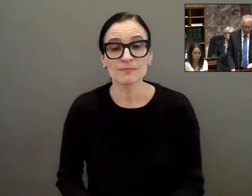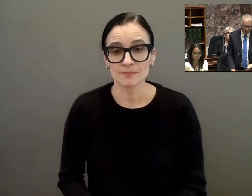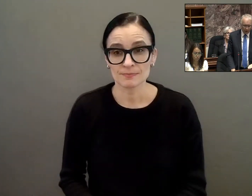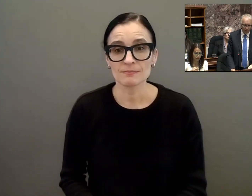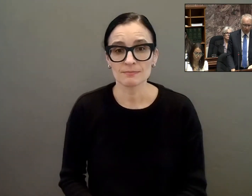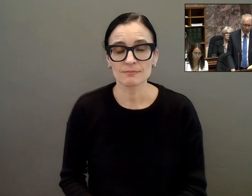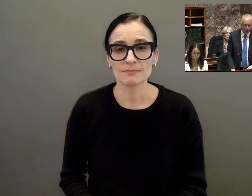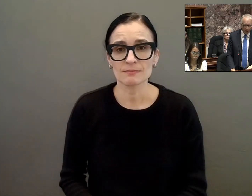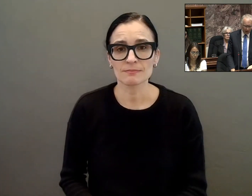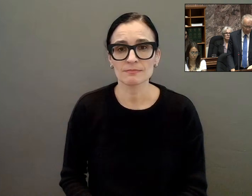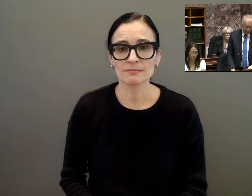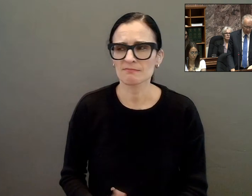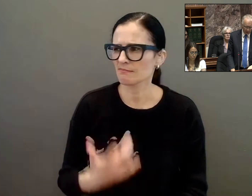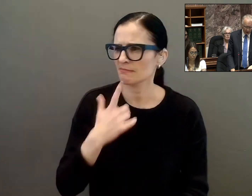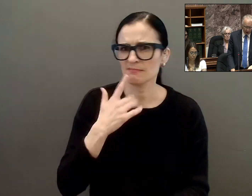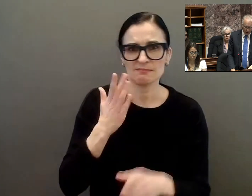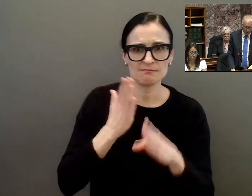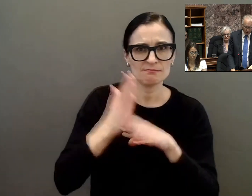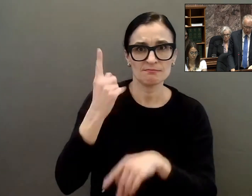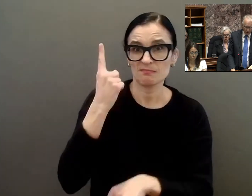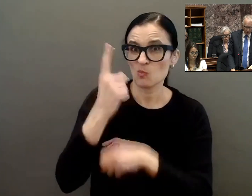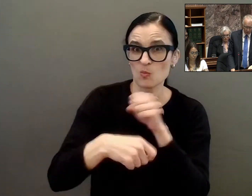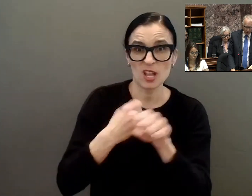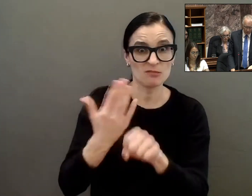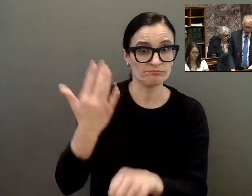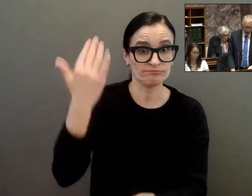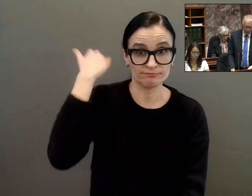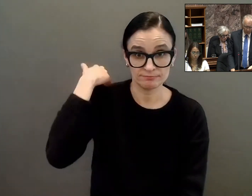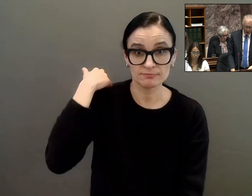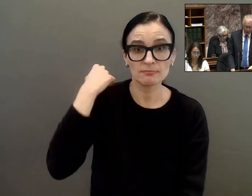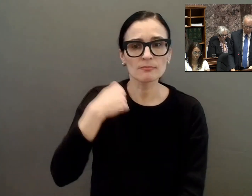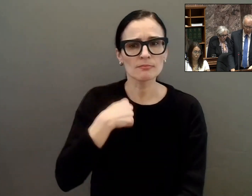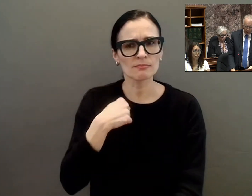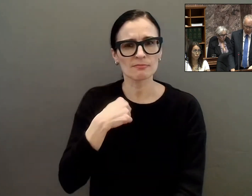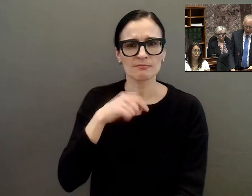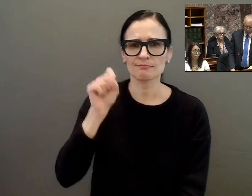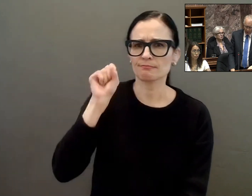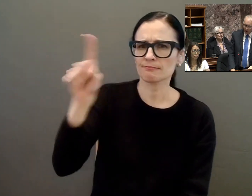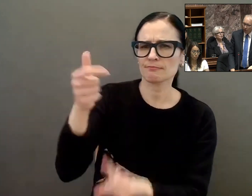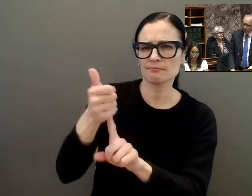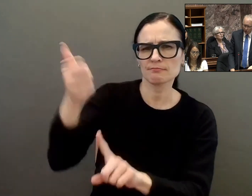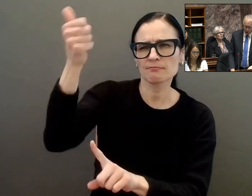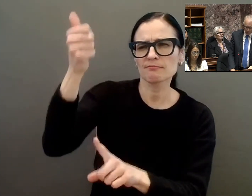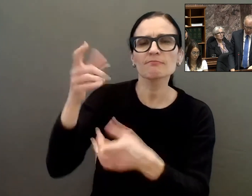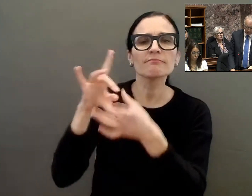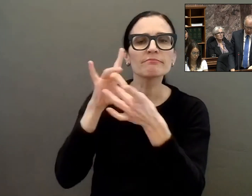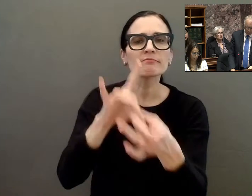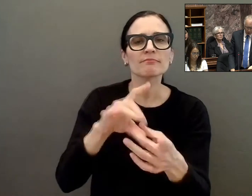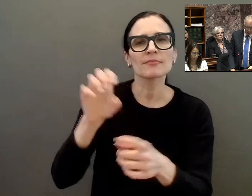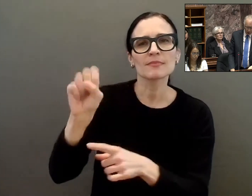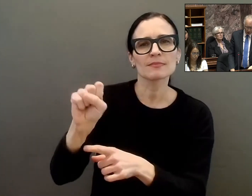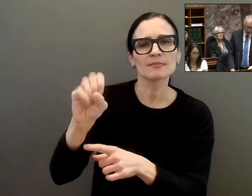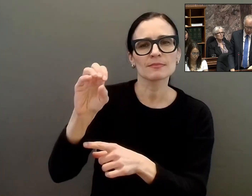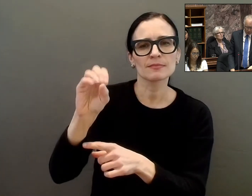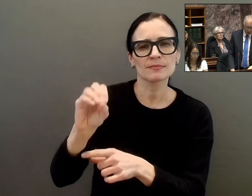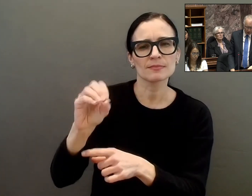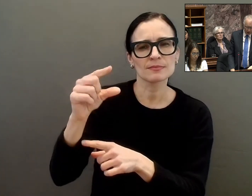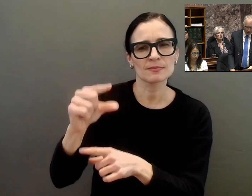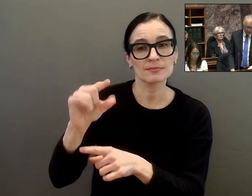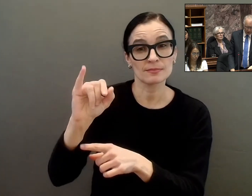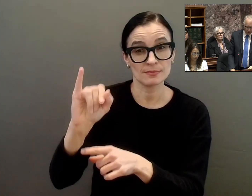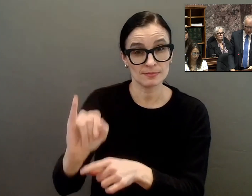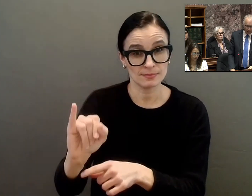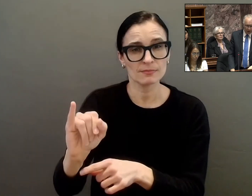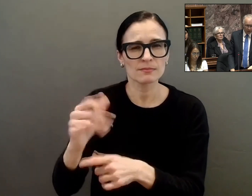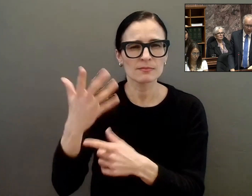the Premier about SOGI and the sexualization of children in our schools, the Premier said, raising this issue was, and I quote, cultural war